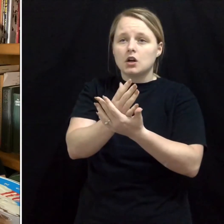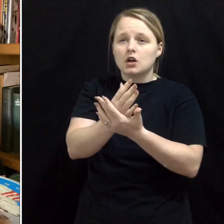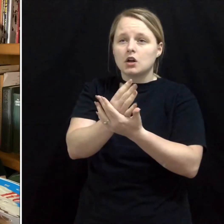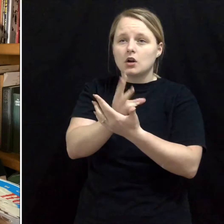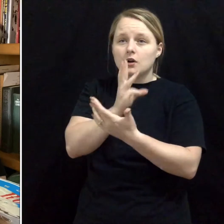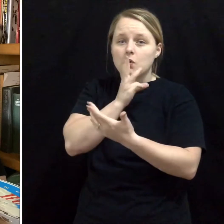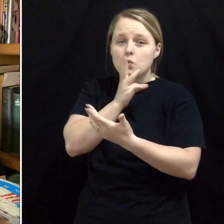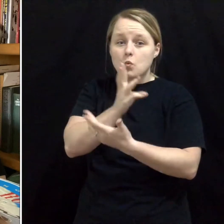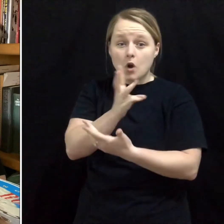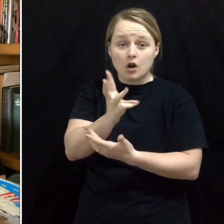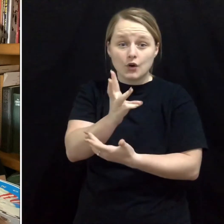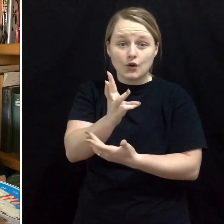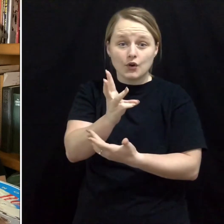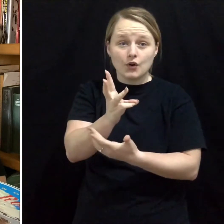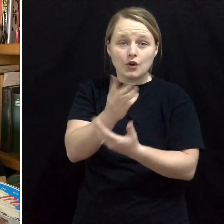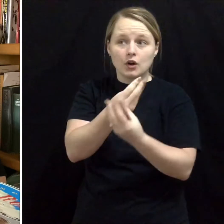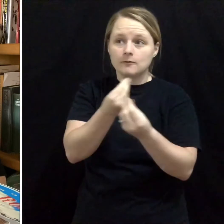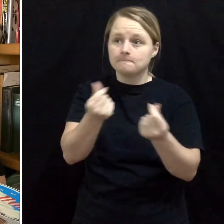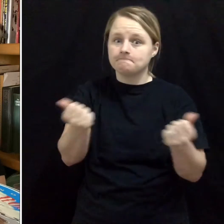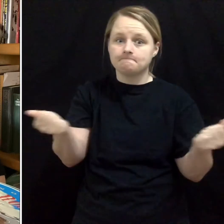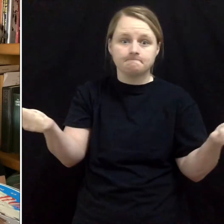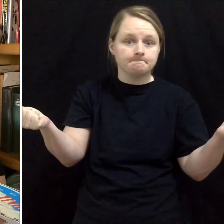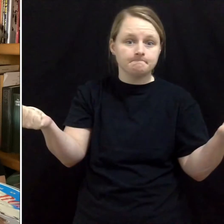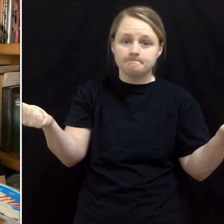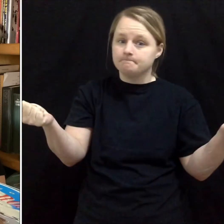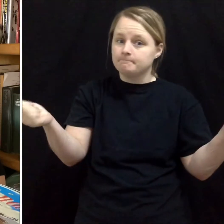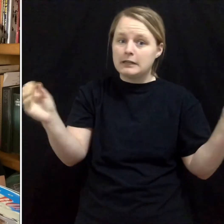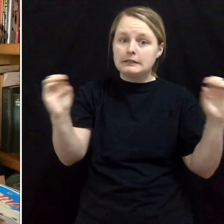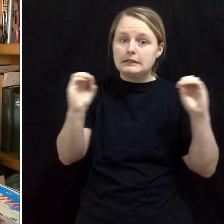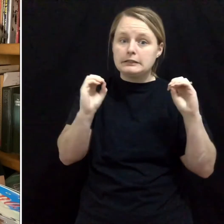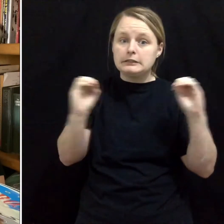not a drop of water in sight.